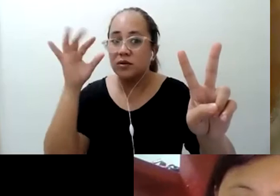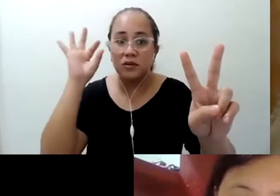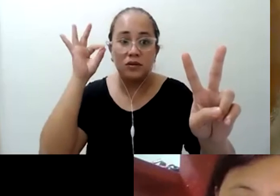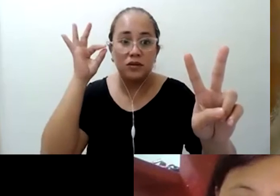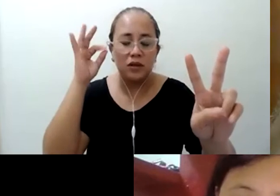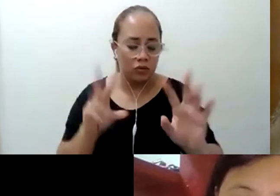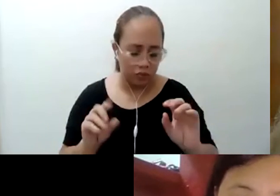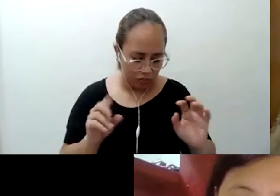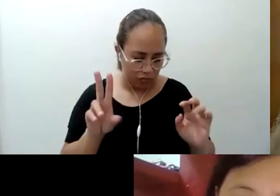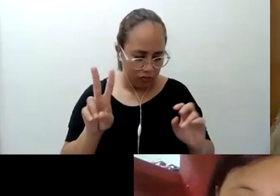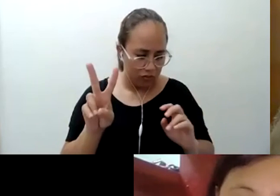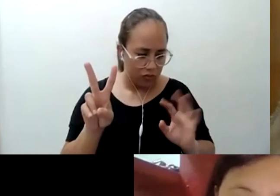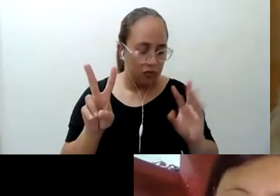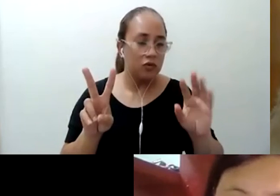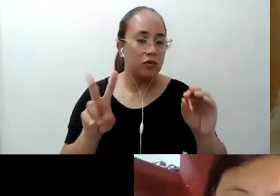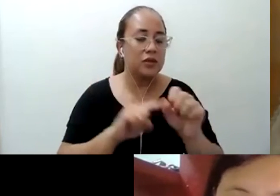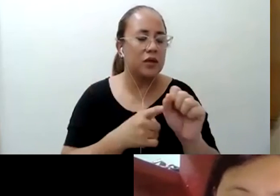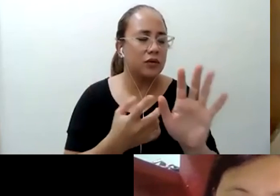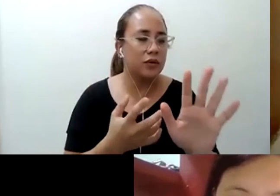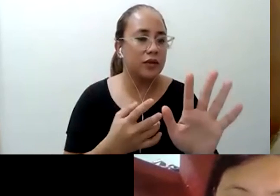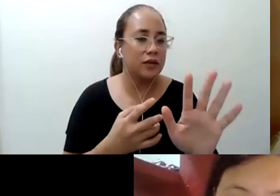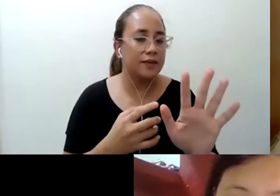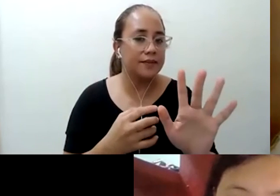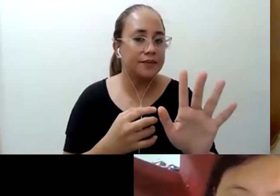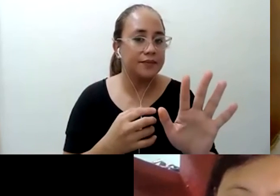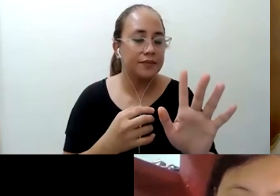we shouldn't start with lesson 2. We should start with